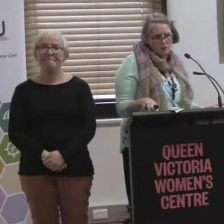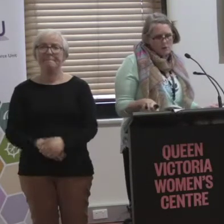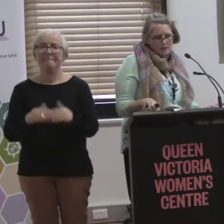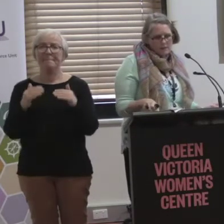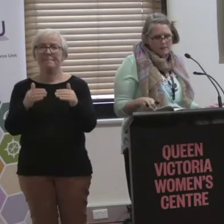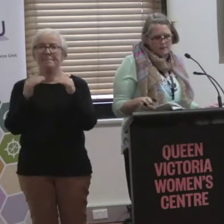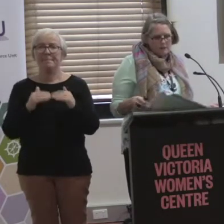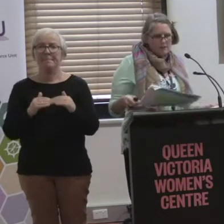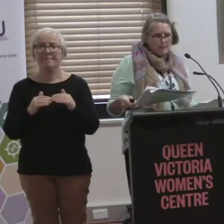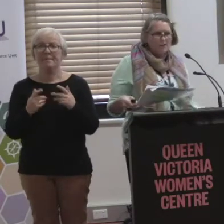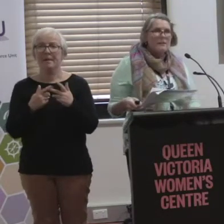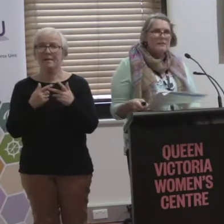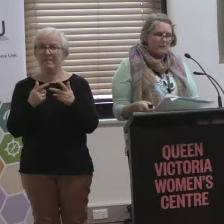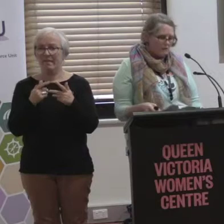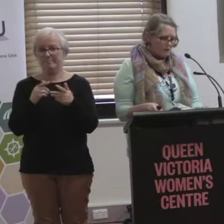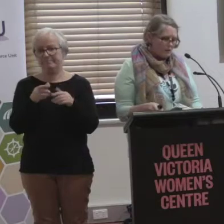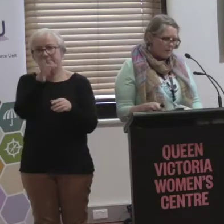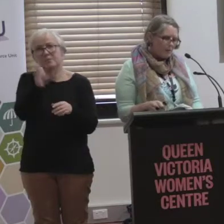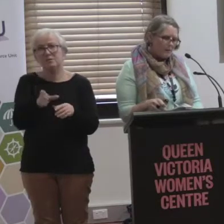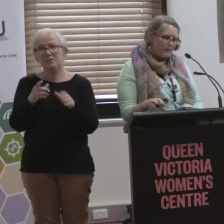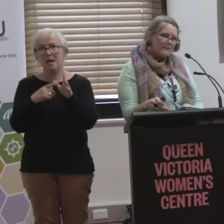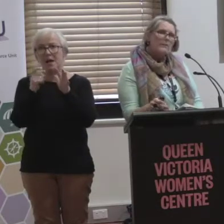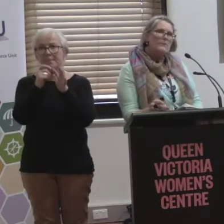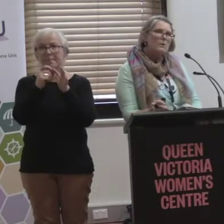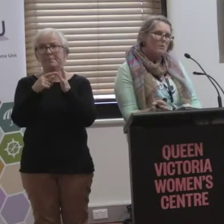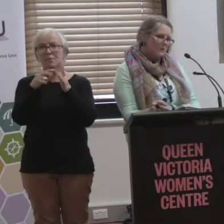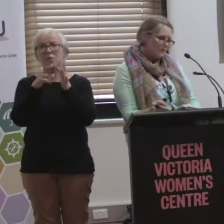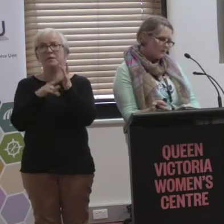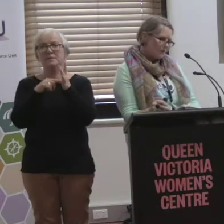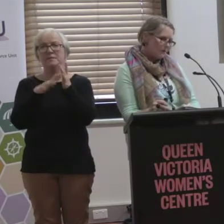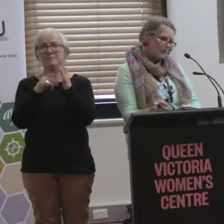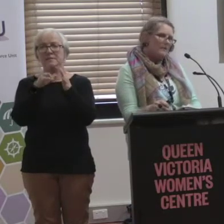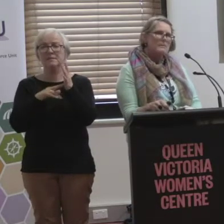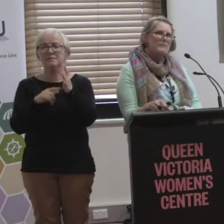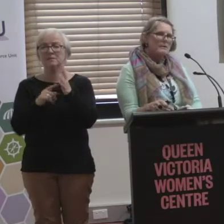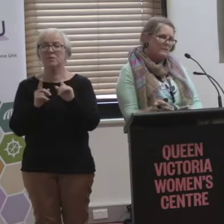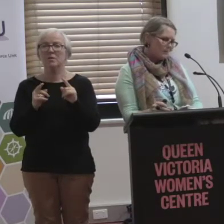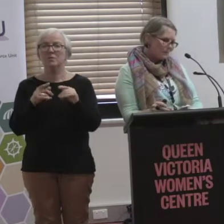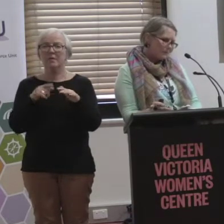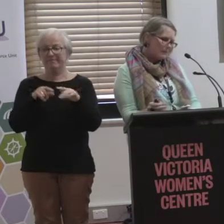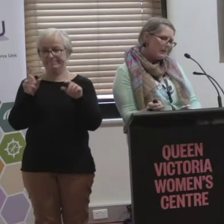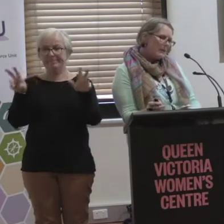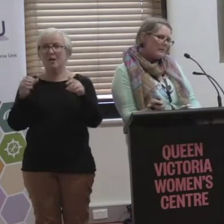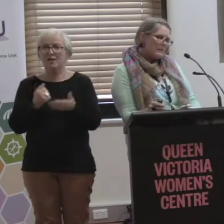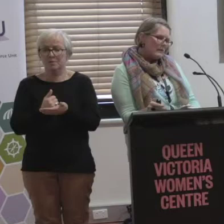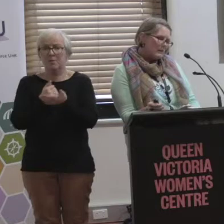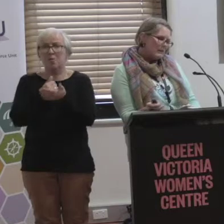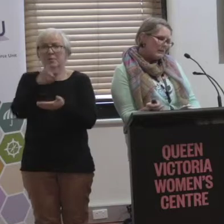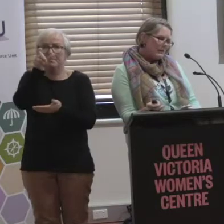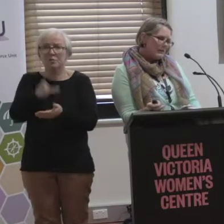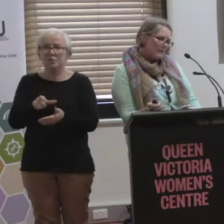Another appointment under this legislation, and this is a very new appointment, is the support person role, and this may be of some interest.